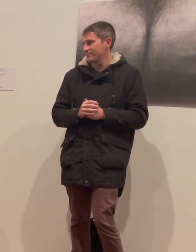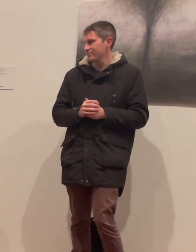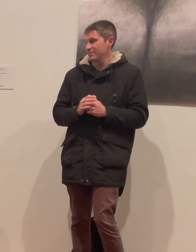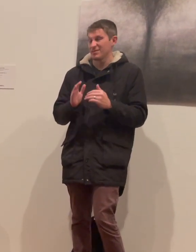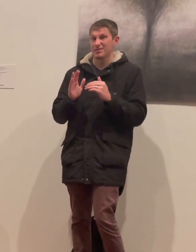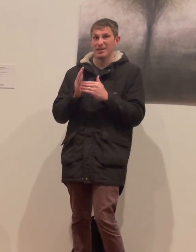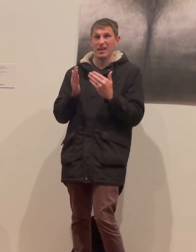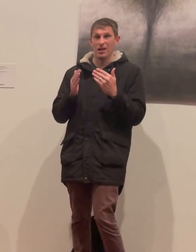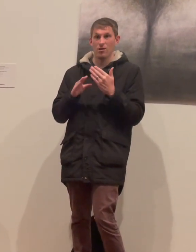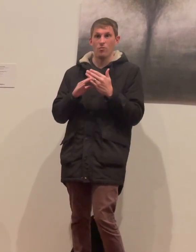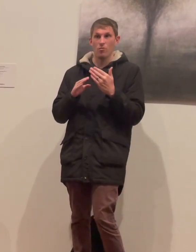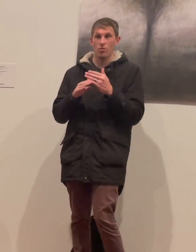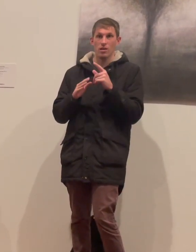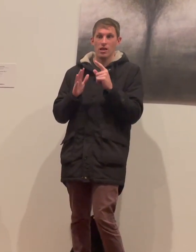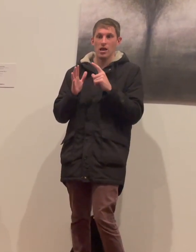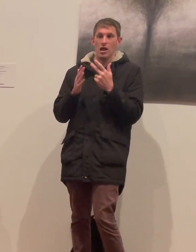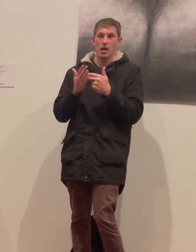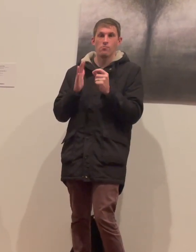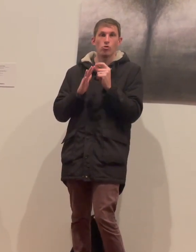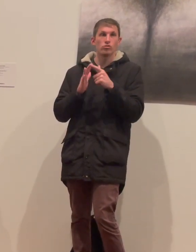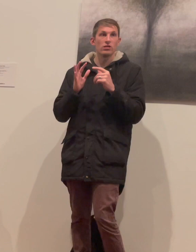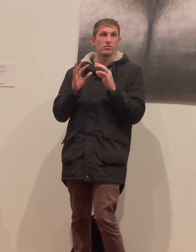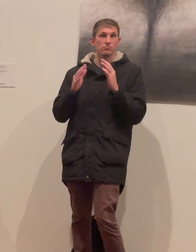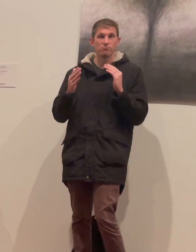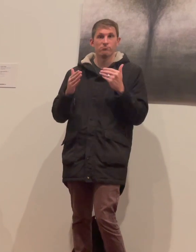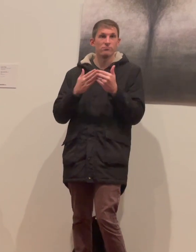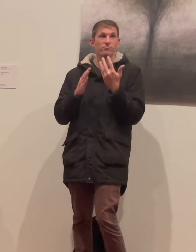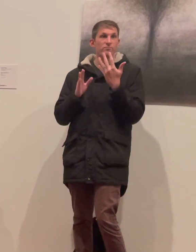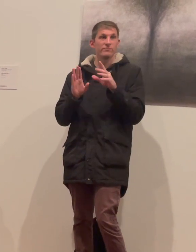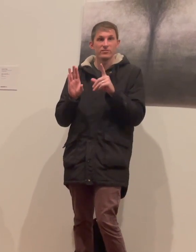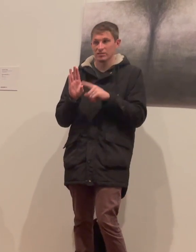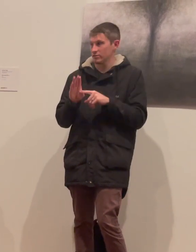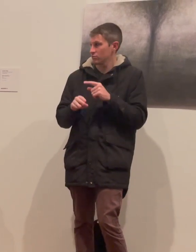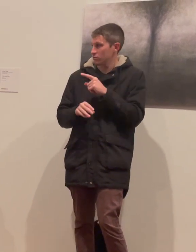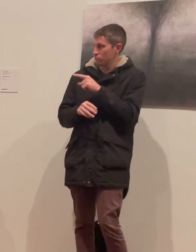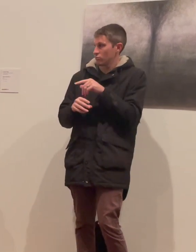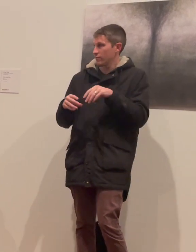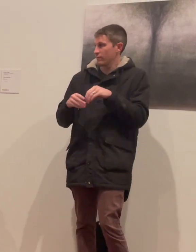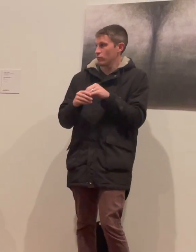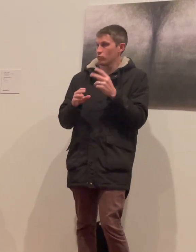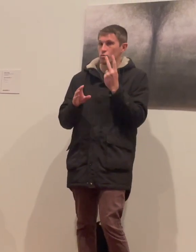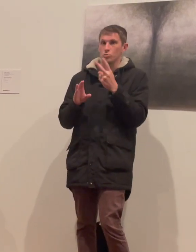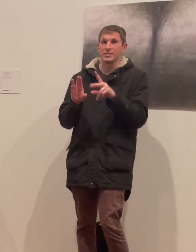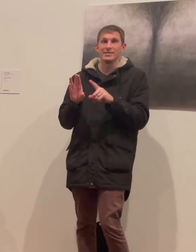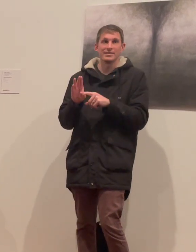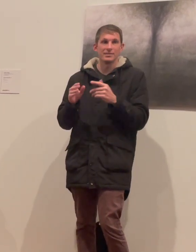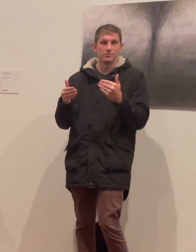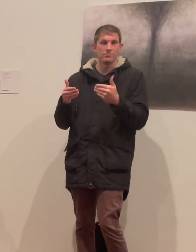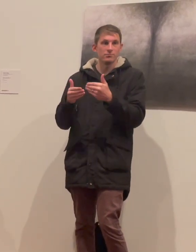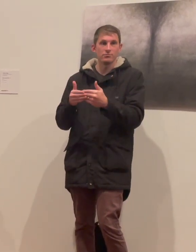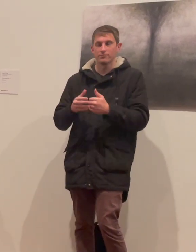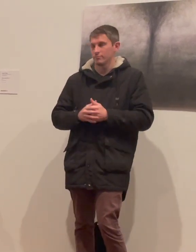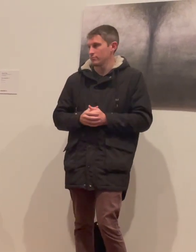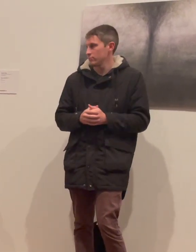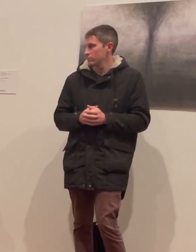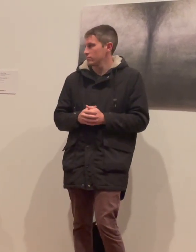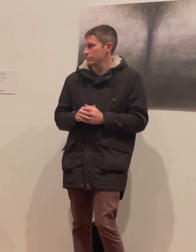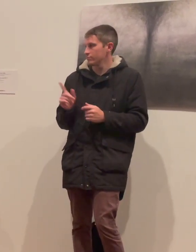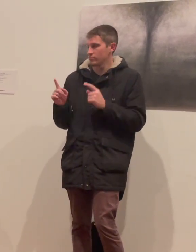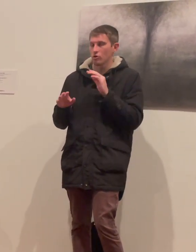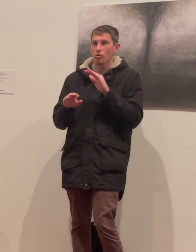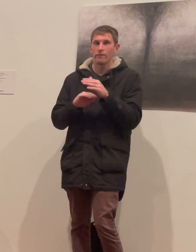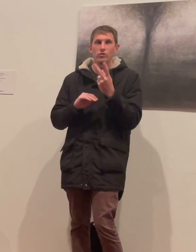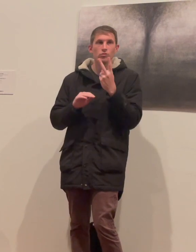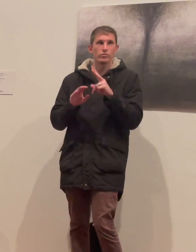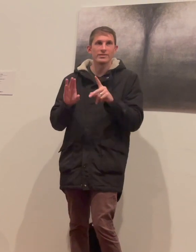anniversary next year, the Arts Project. And so you've been there for almost 20 years at that time, Lisa. Over 20 years.